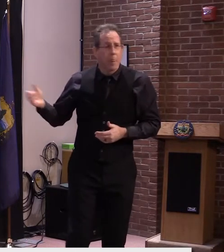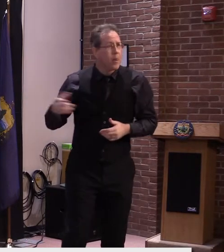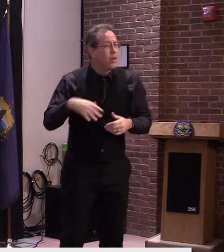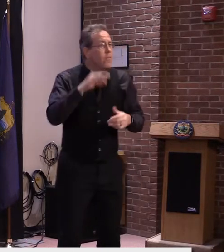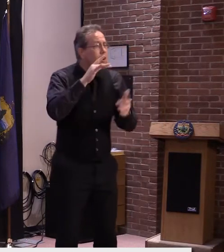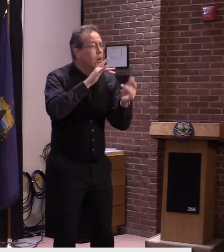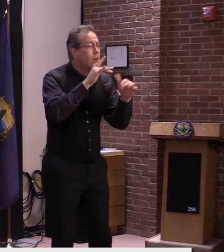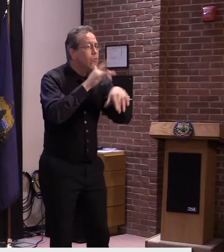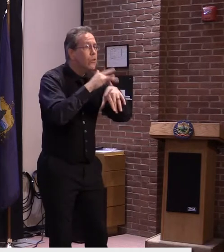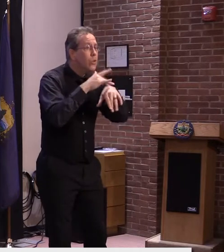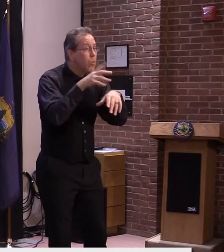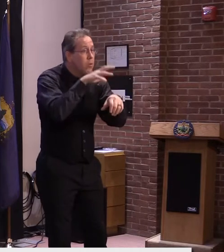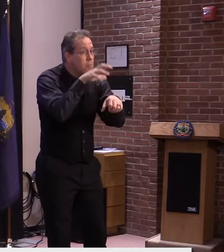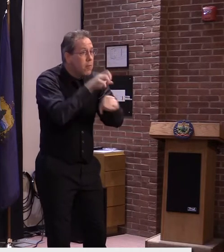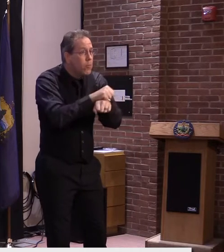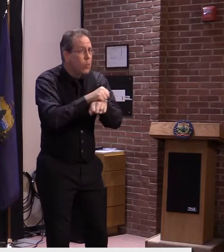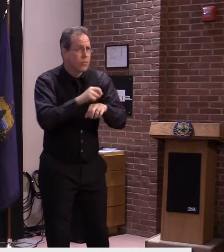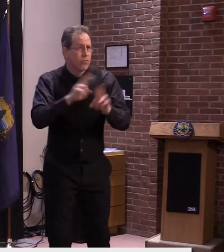online to